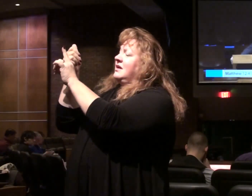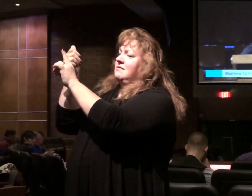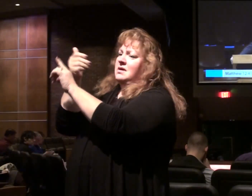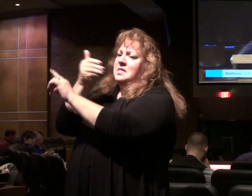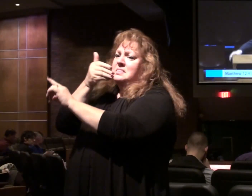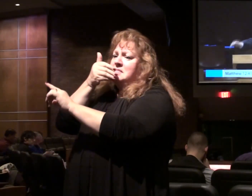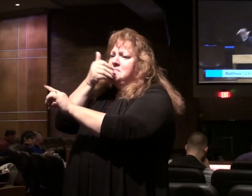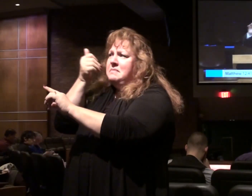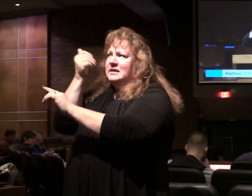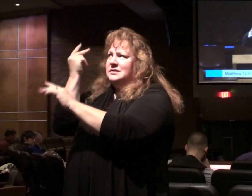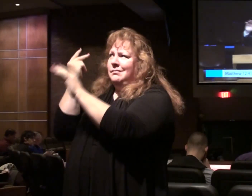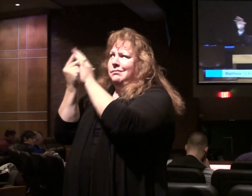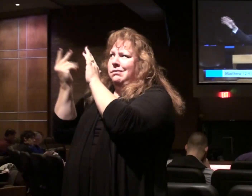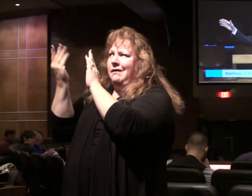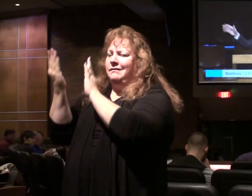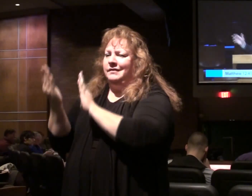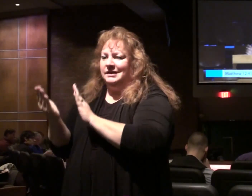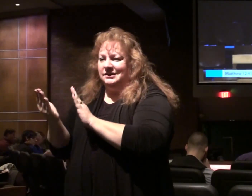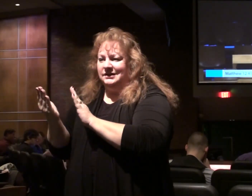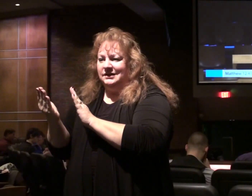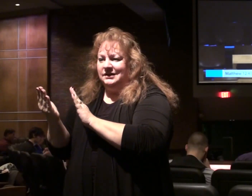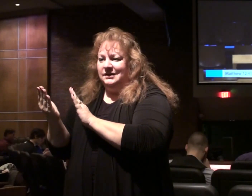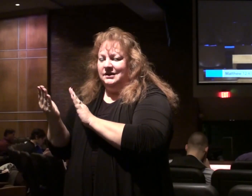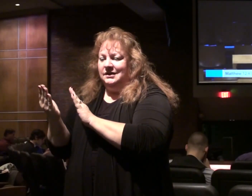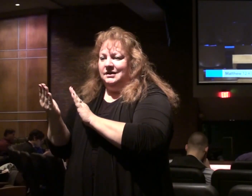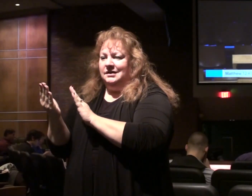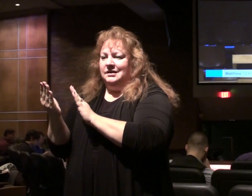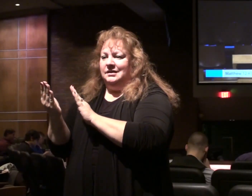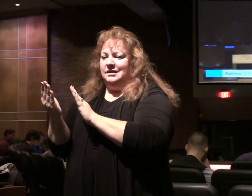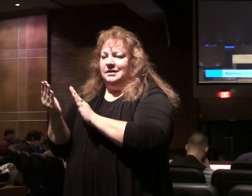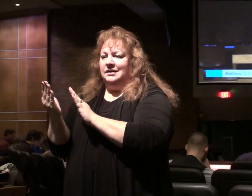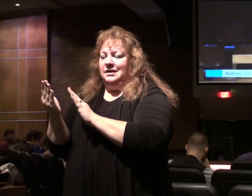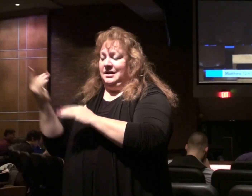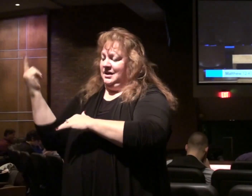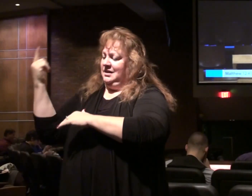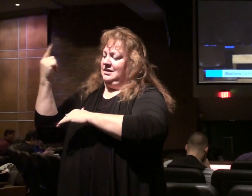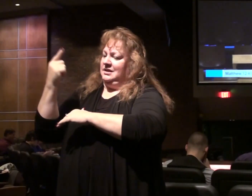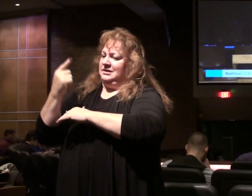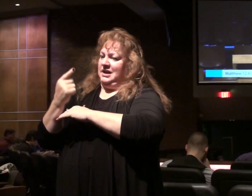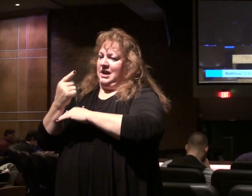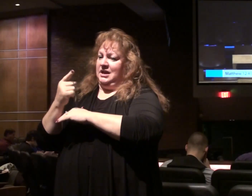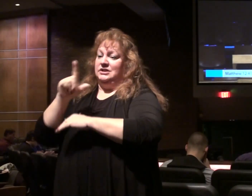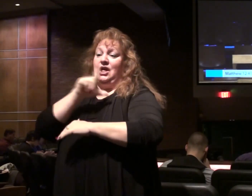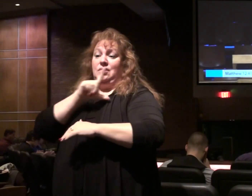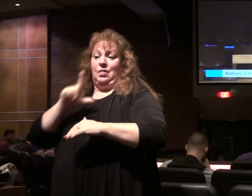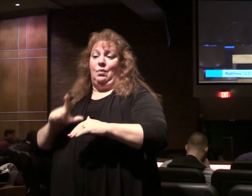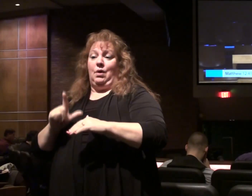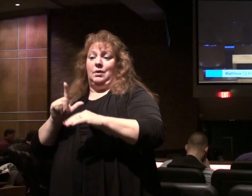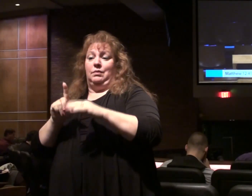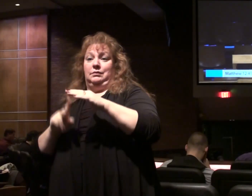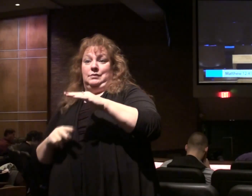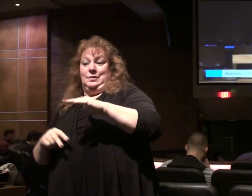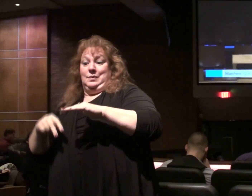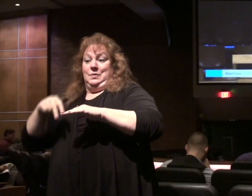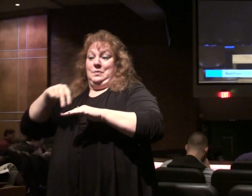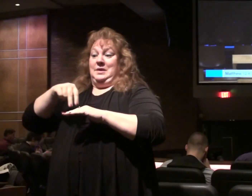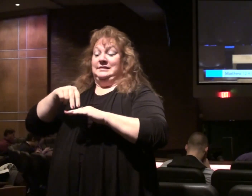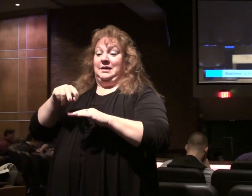prophet. Remember Moses said, the Lord in the latter days would raise up a prophet like myself.